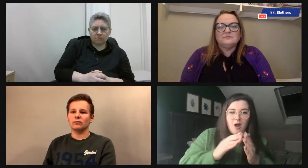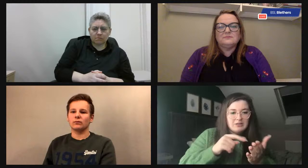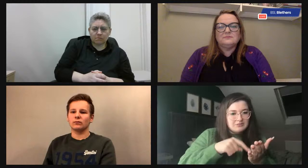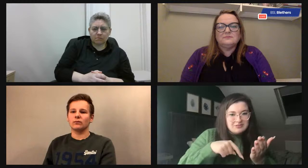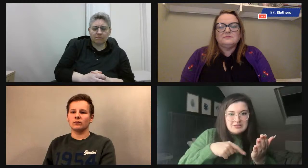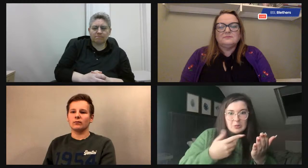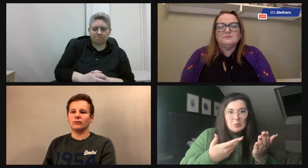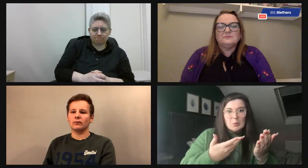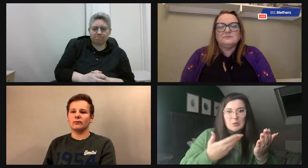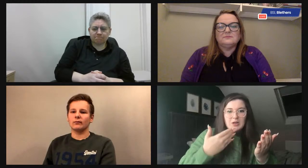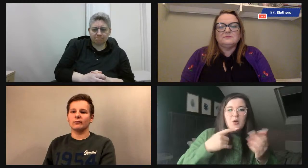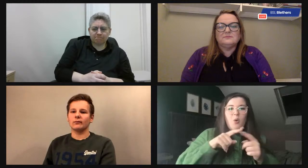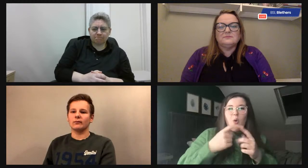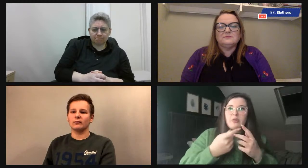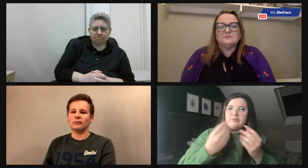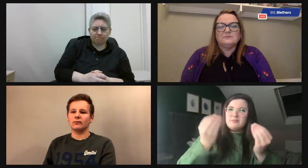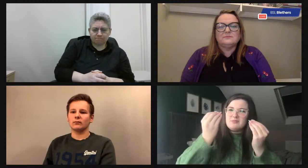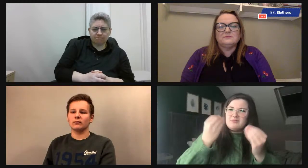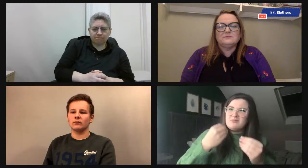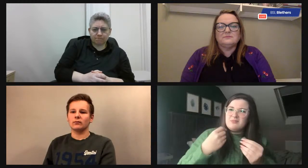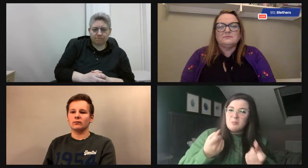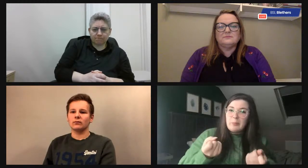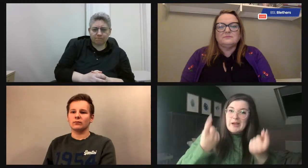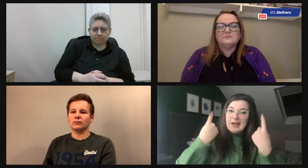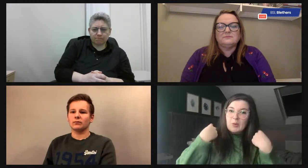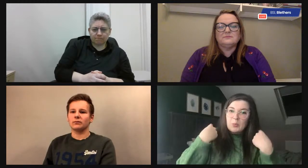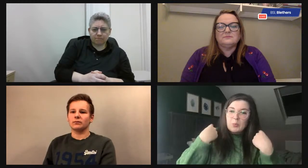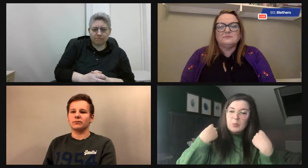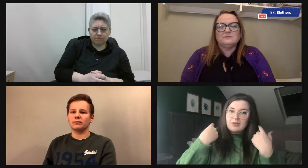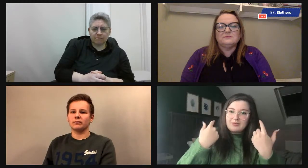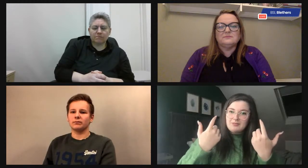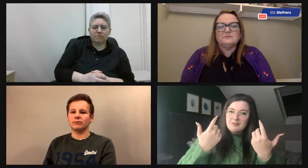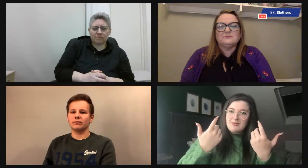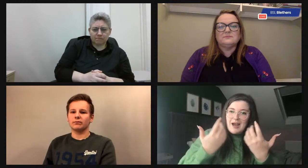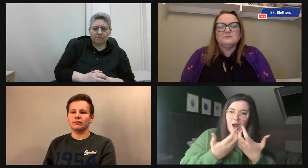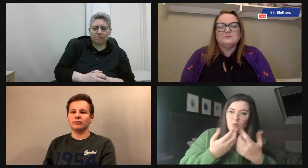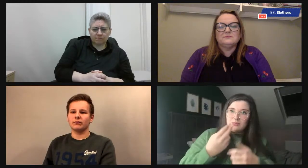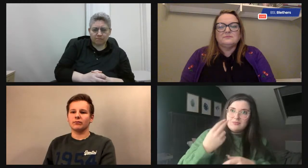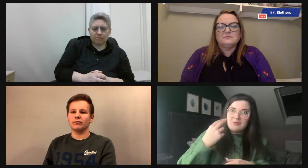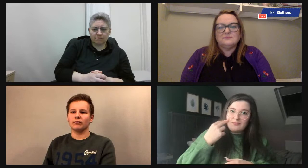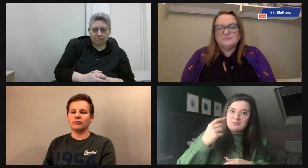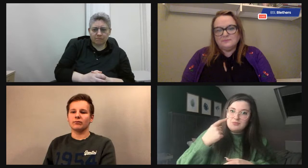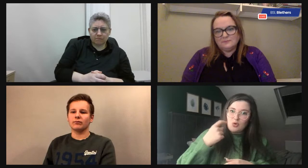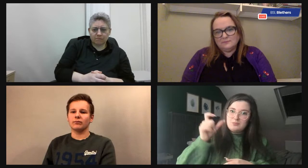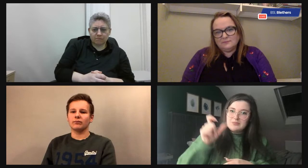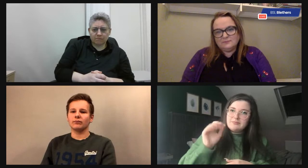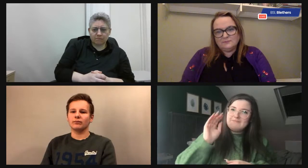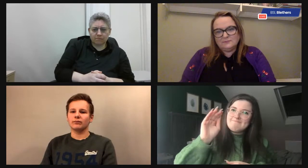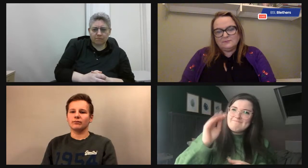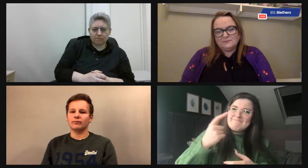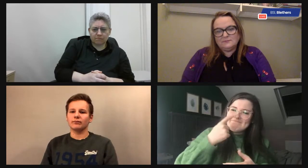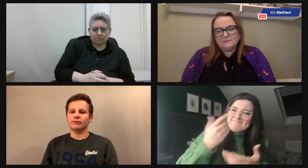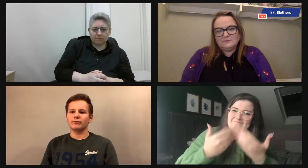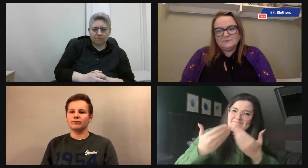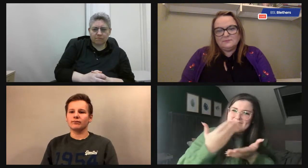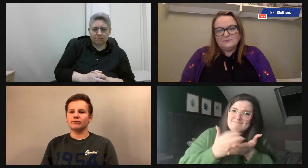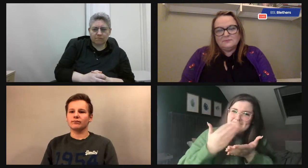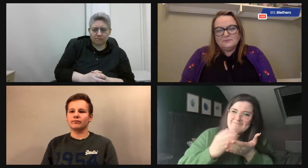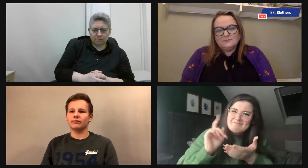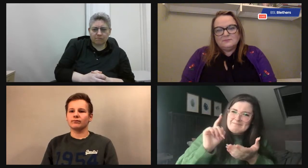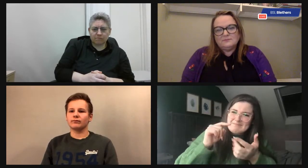would be, for me, for an example, a class teacher who couldn't sign, and I had a difficulty understanding what was just